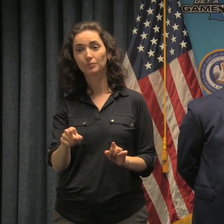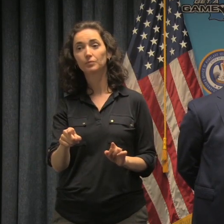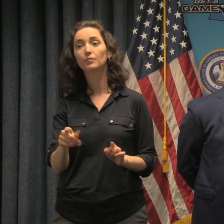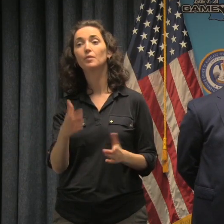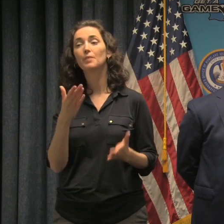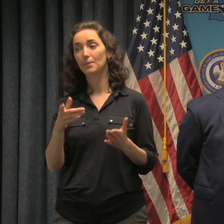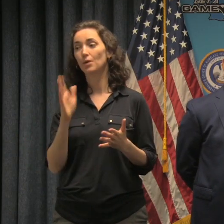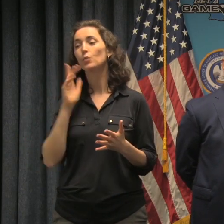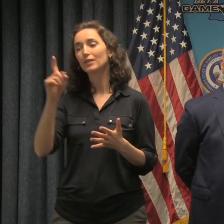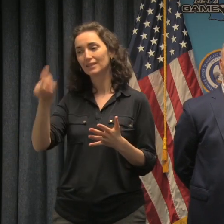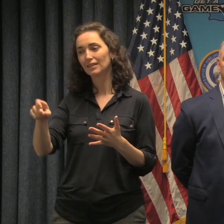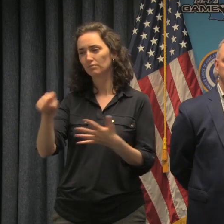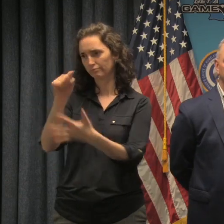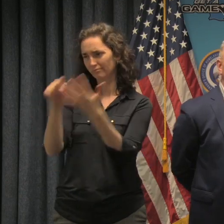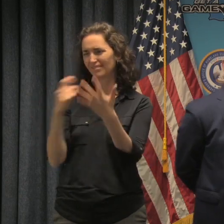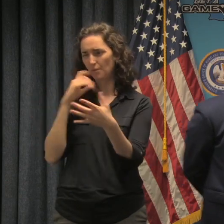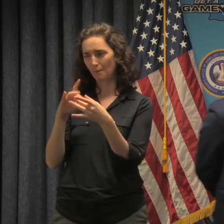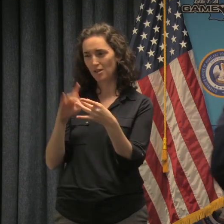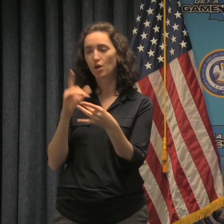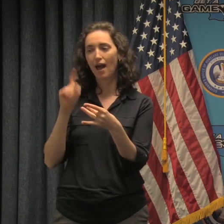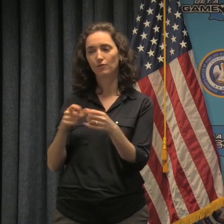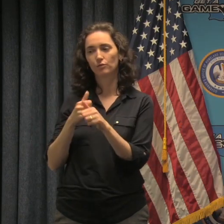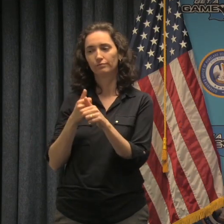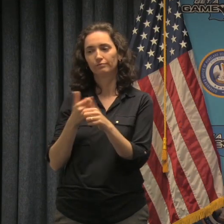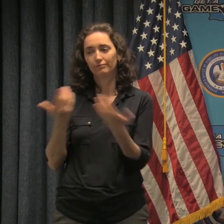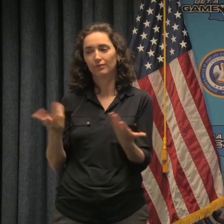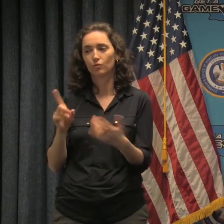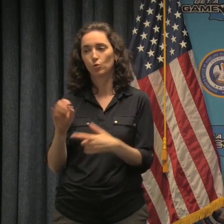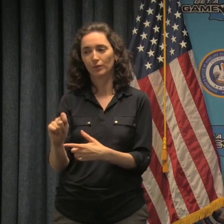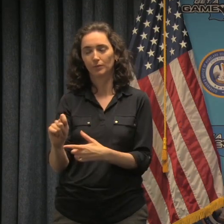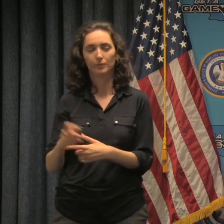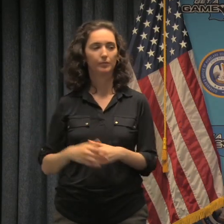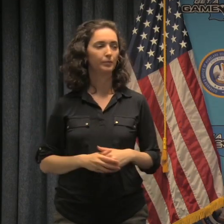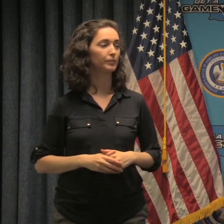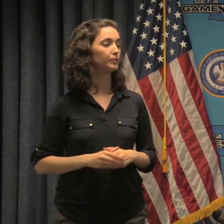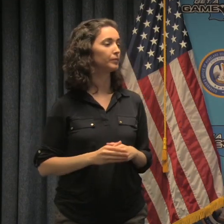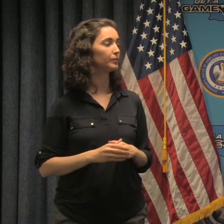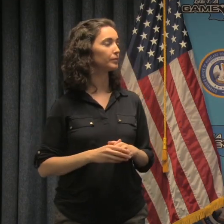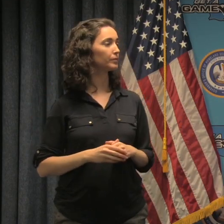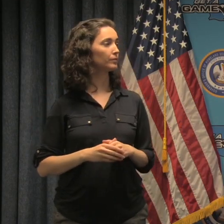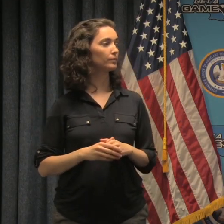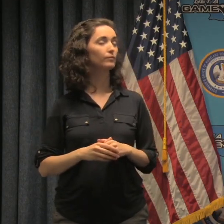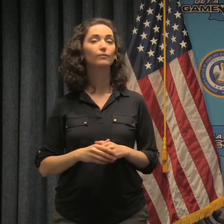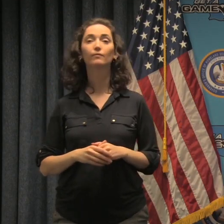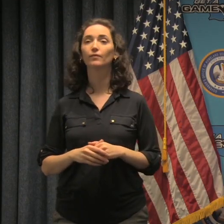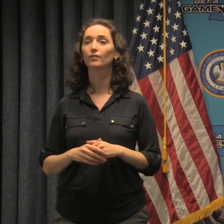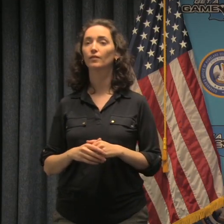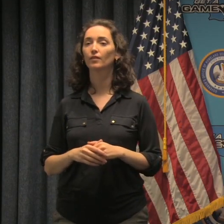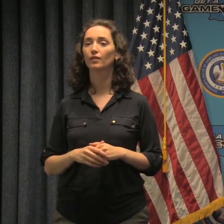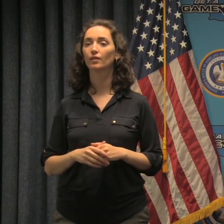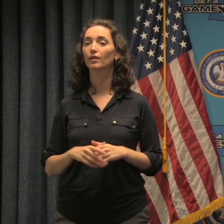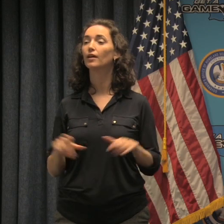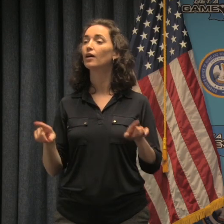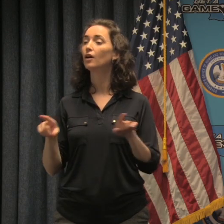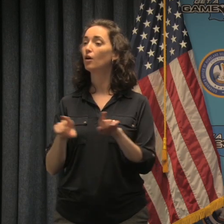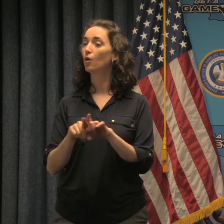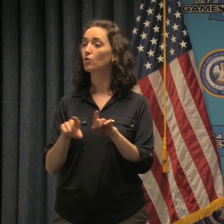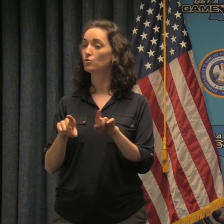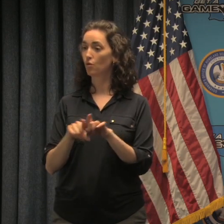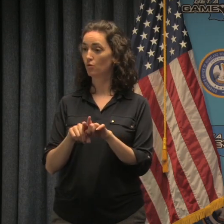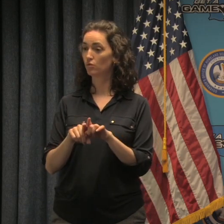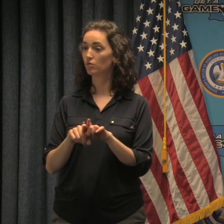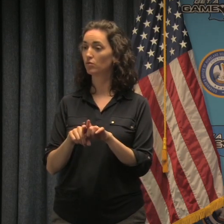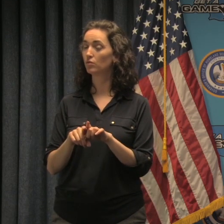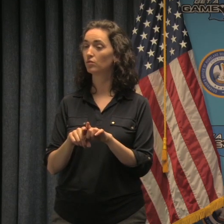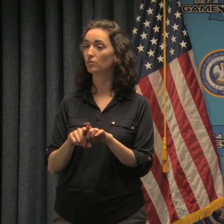be using those things. And our ability to be successful in getting future allocations of ventilators